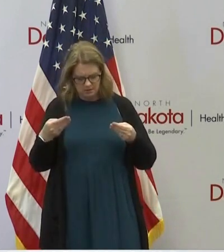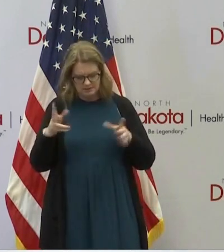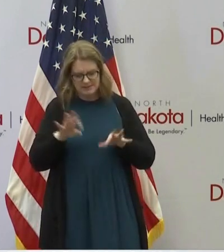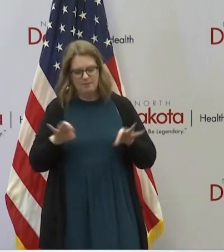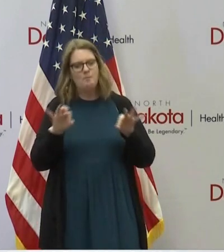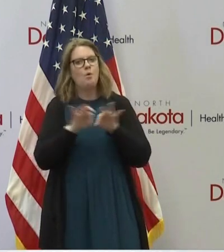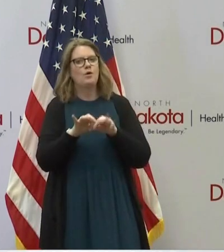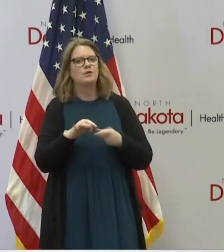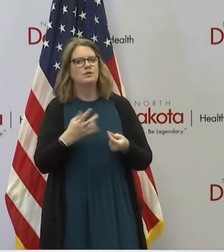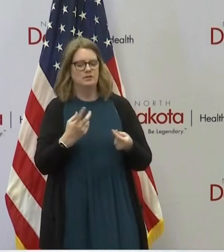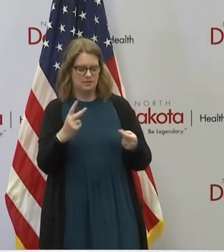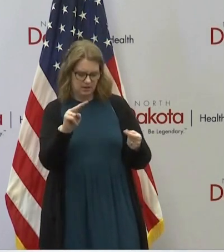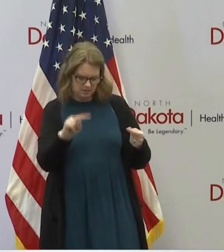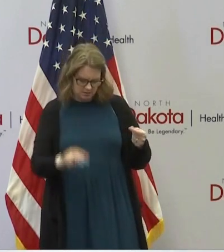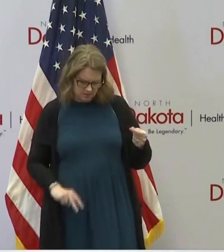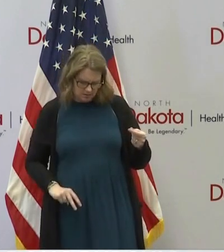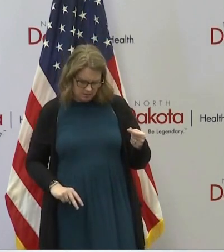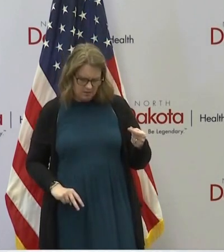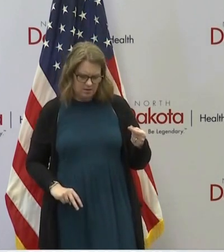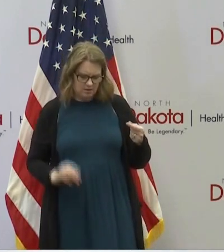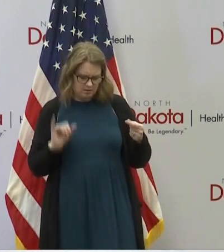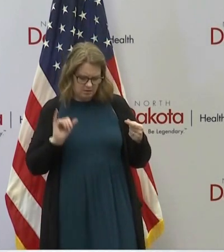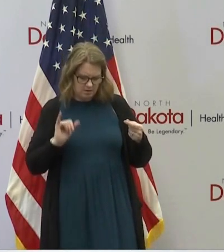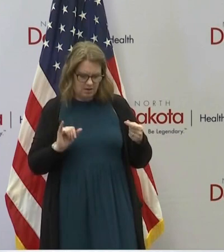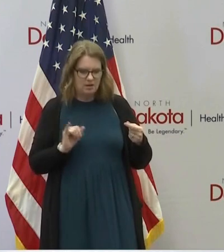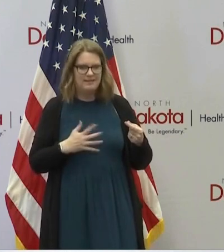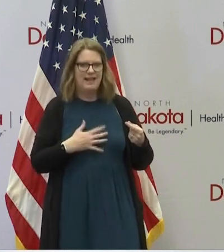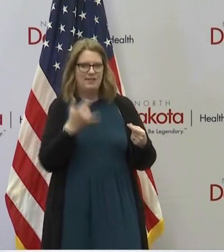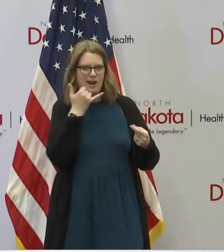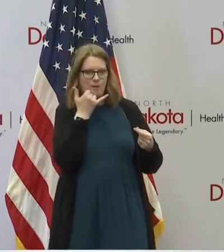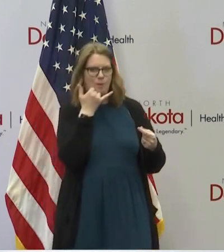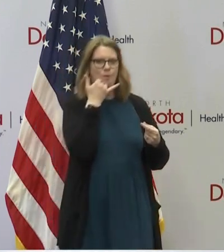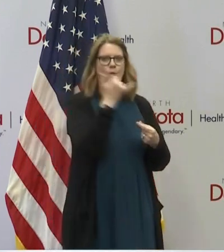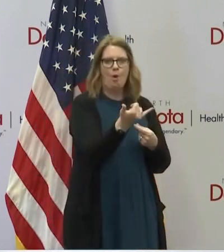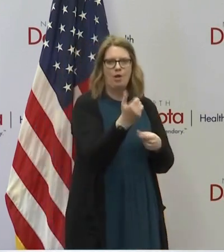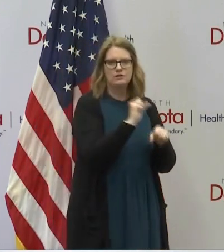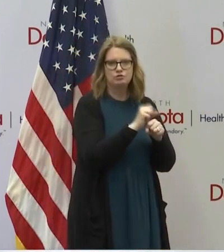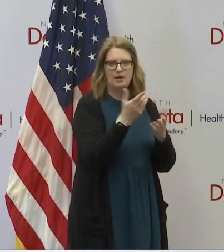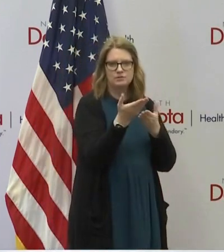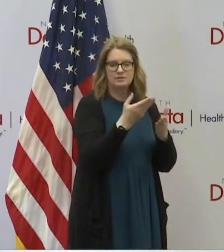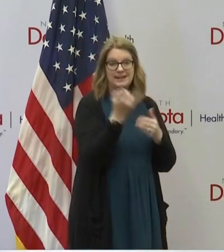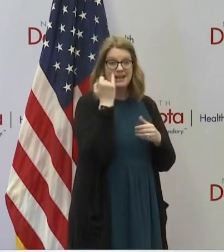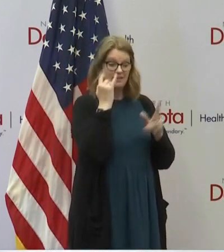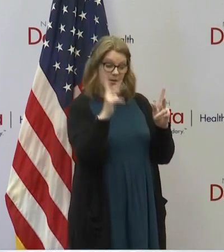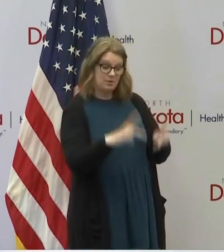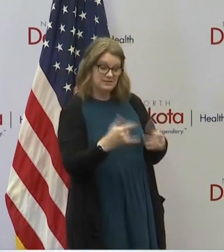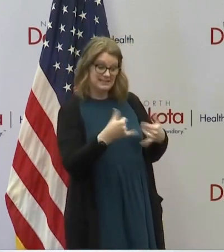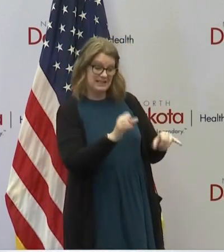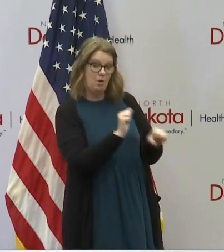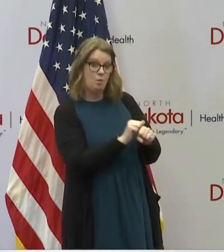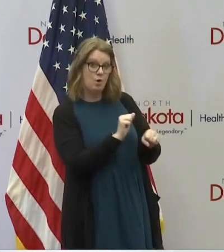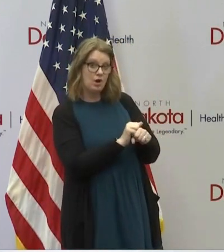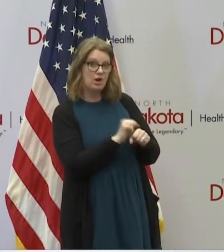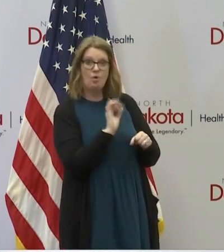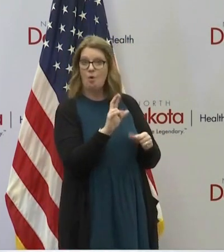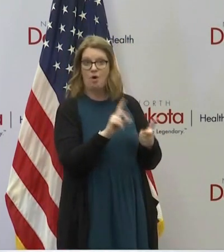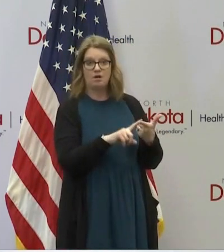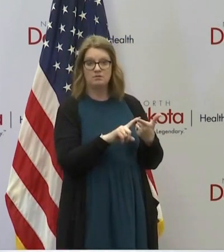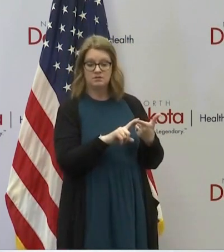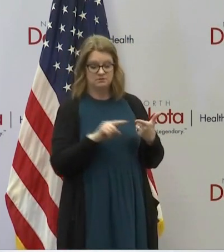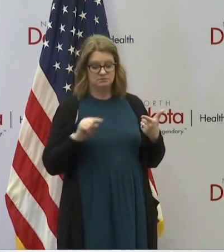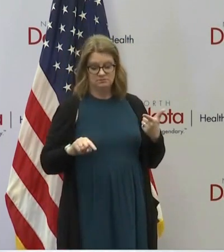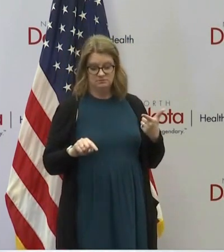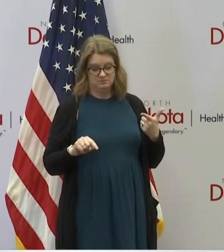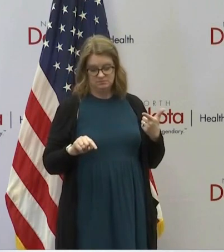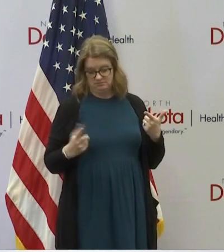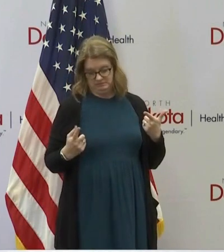that employers review these notices and let Job Service know if the individual is still working, or if the claim